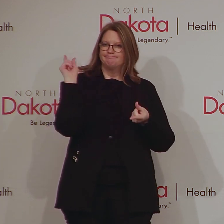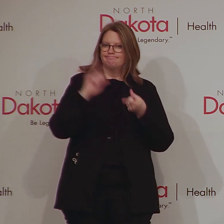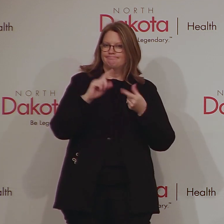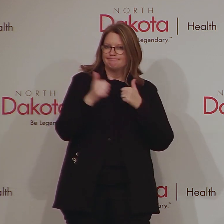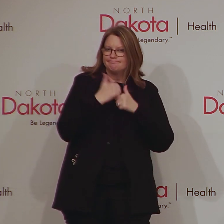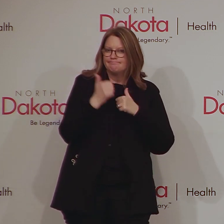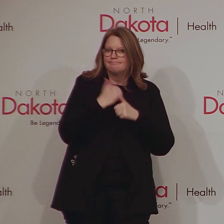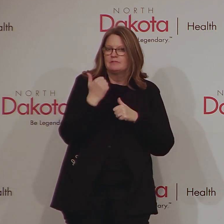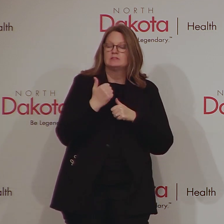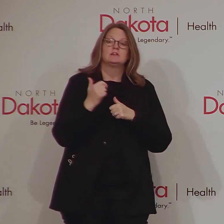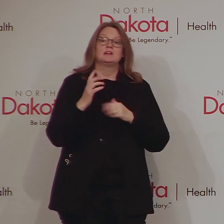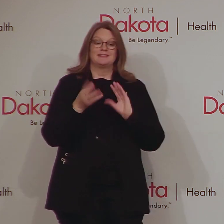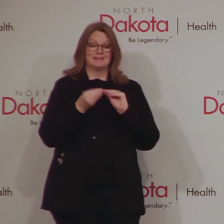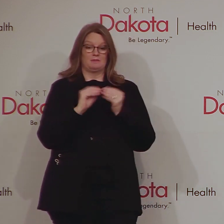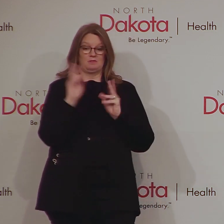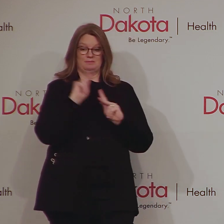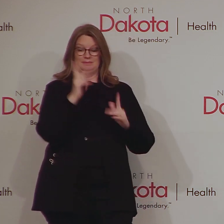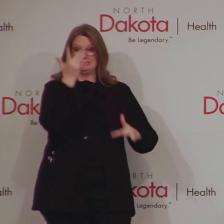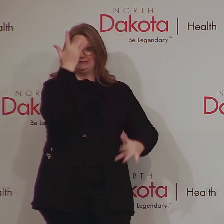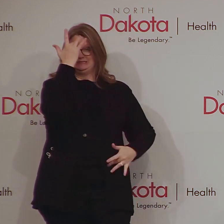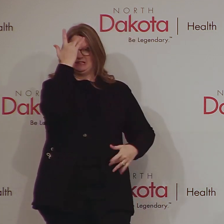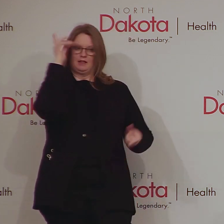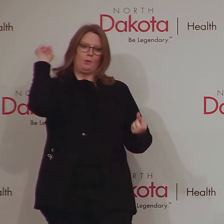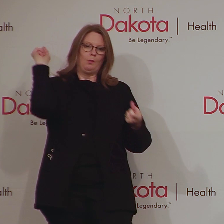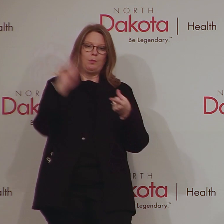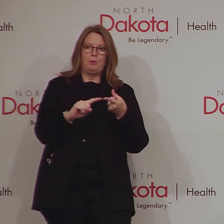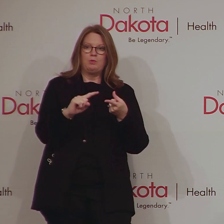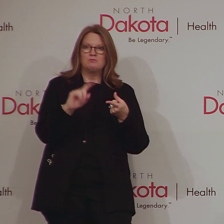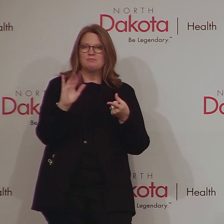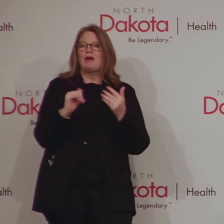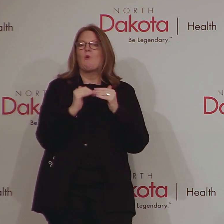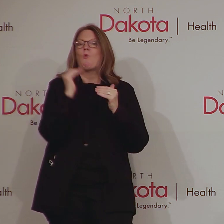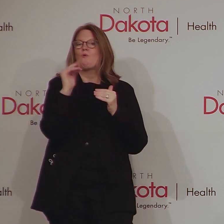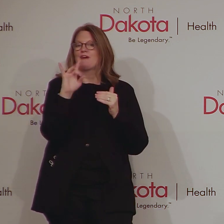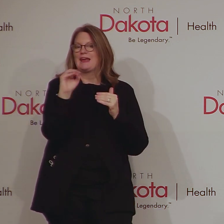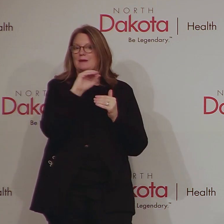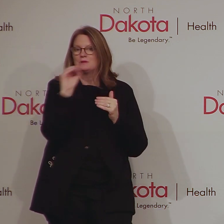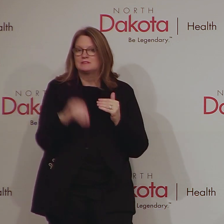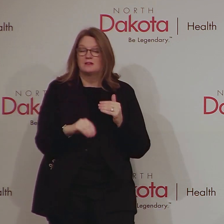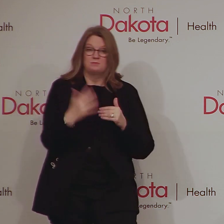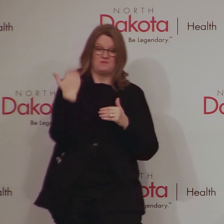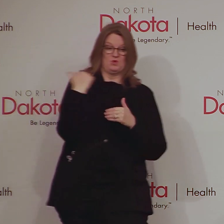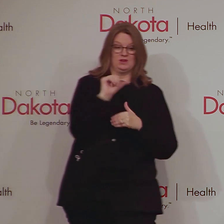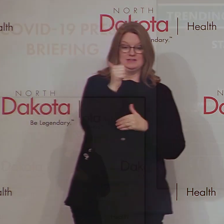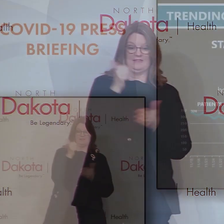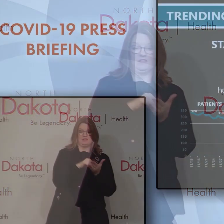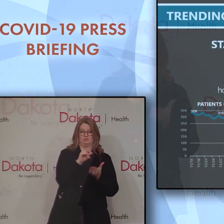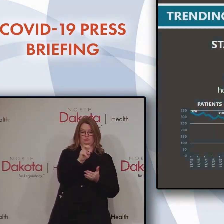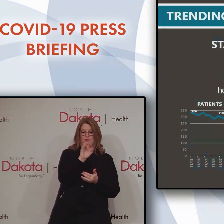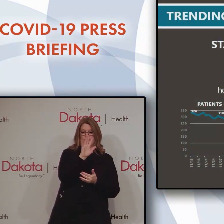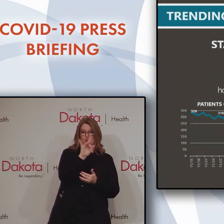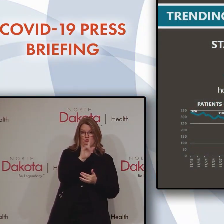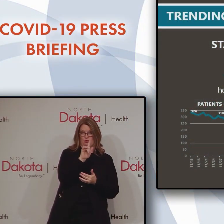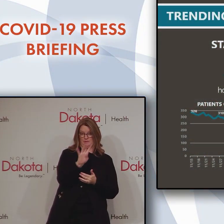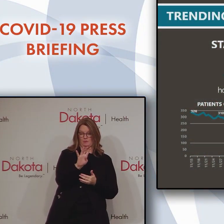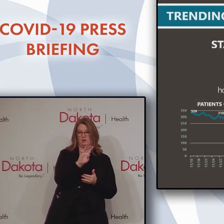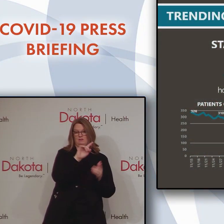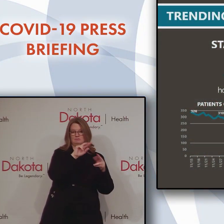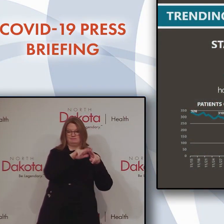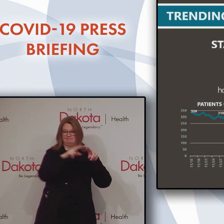active cases have dropped by over 80%. From 10,224 all the way down to